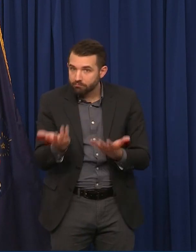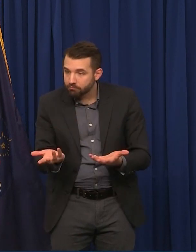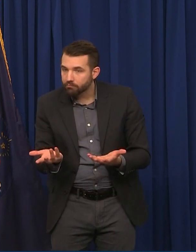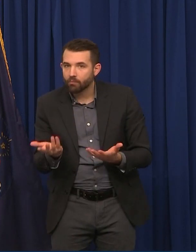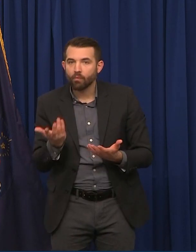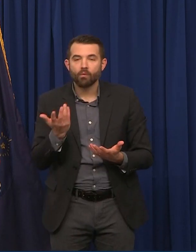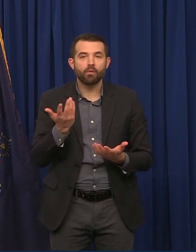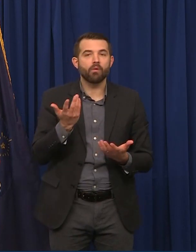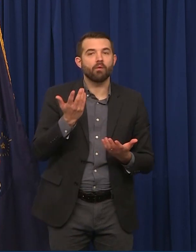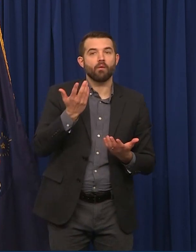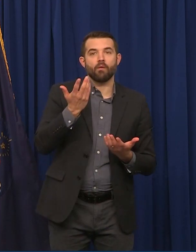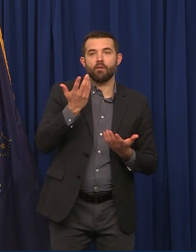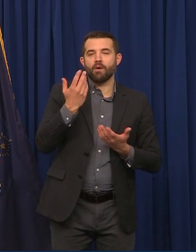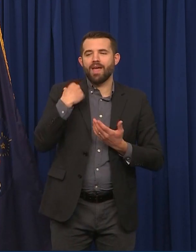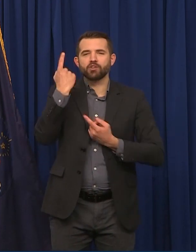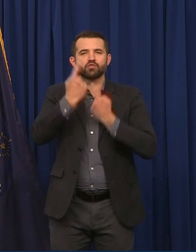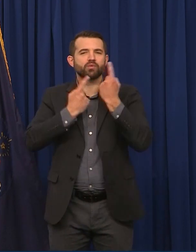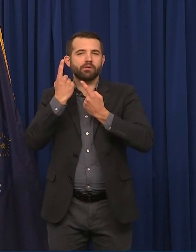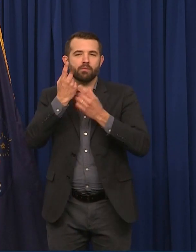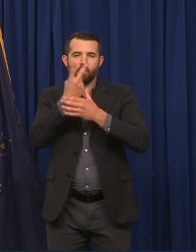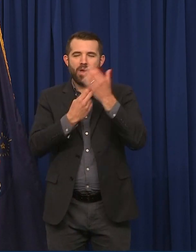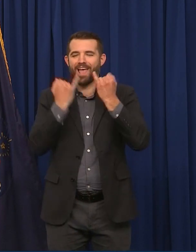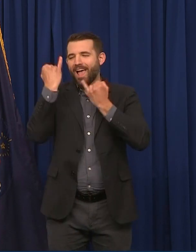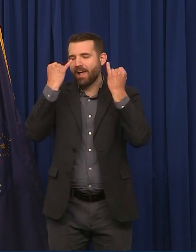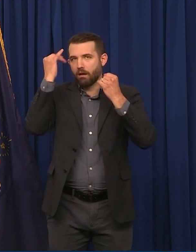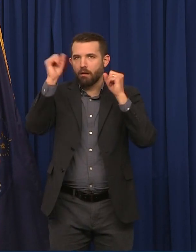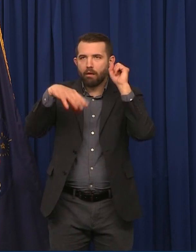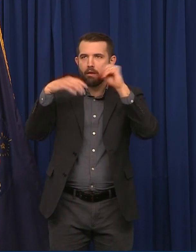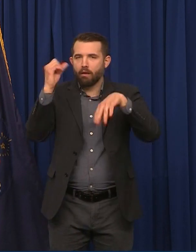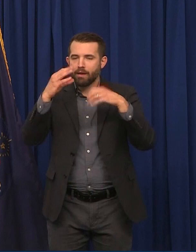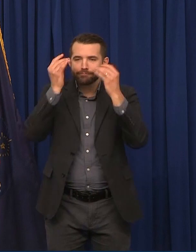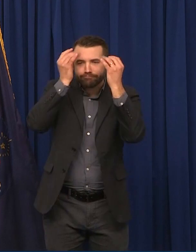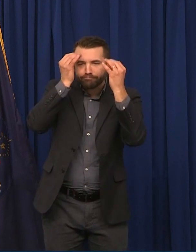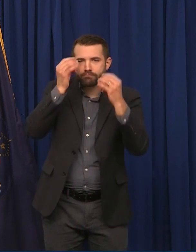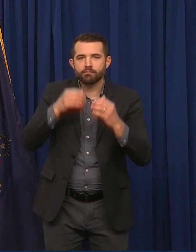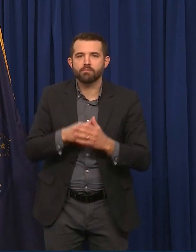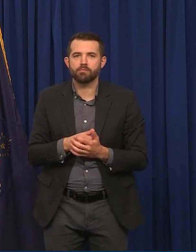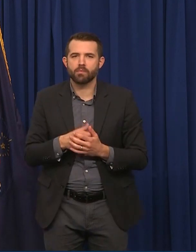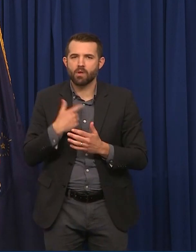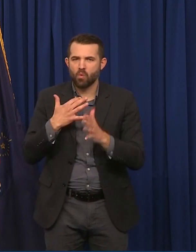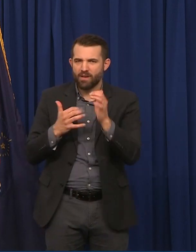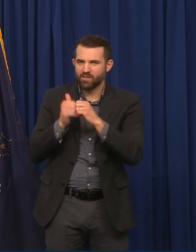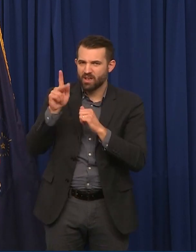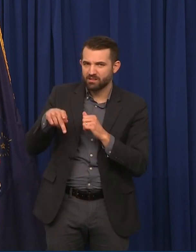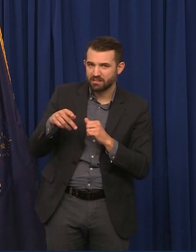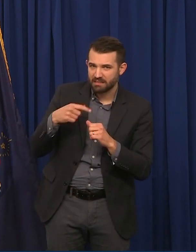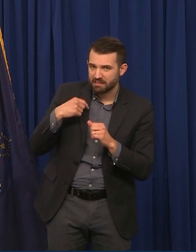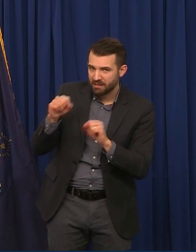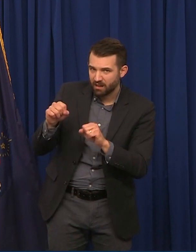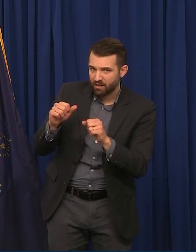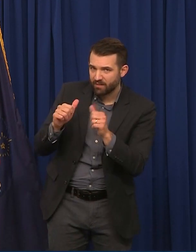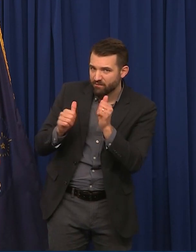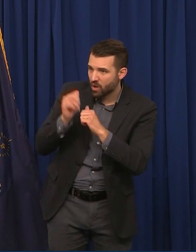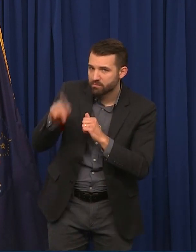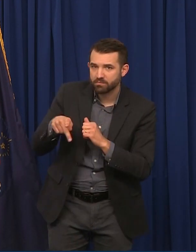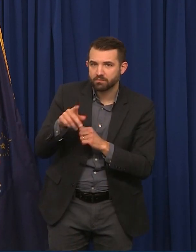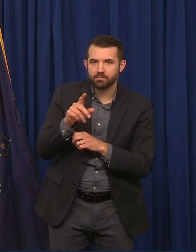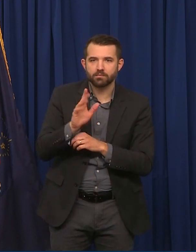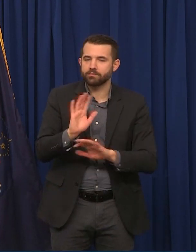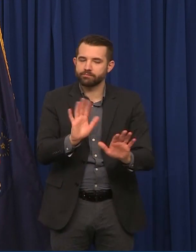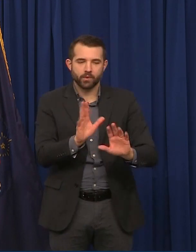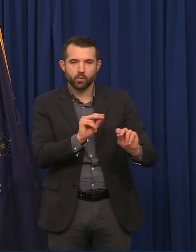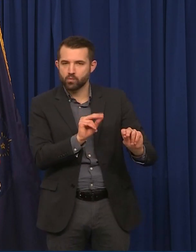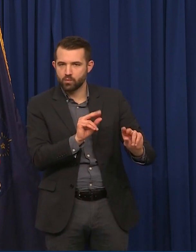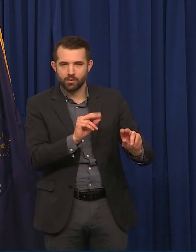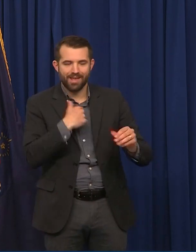like to turn next to Steve Missler at Maine Public. Sorry, Rachel, we got a lot of people and I want to get through everybody at least once.